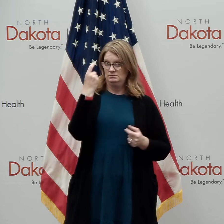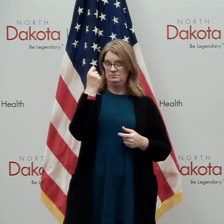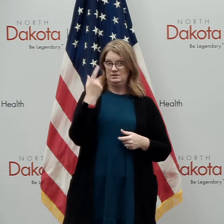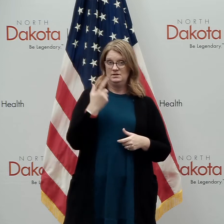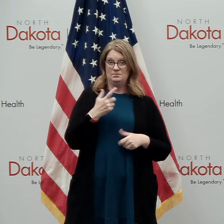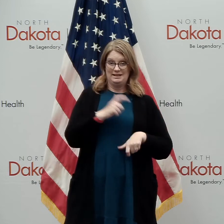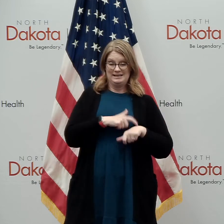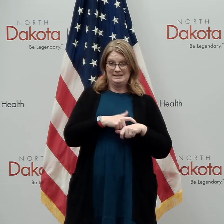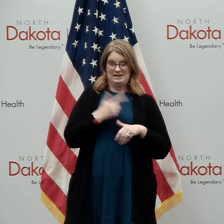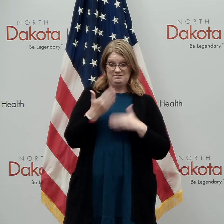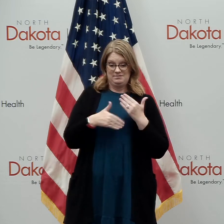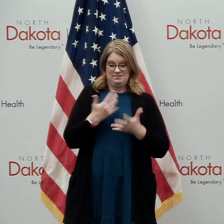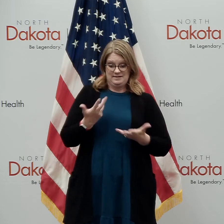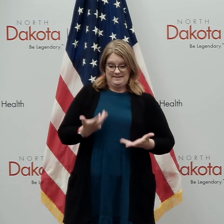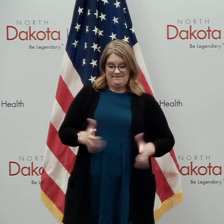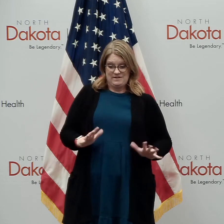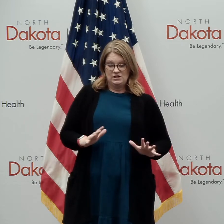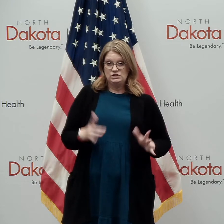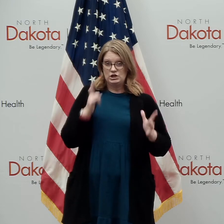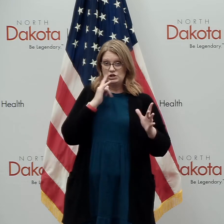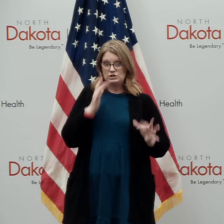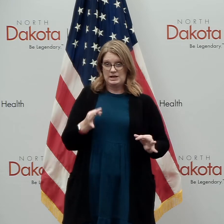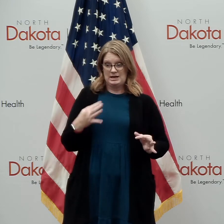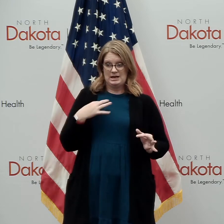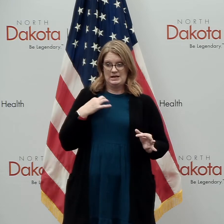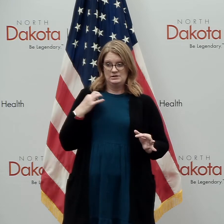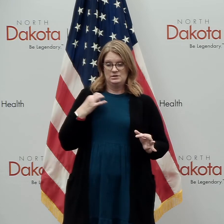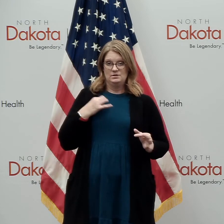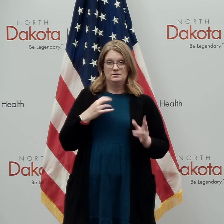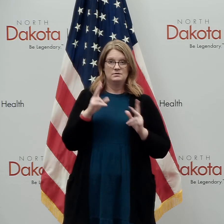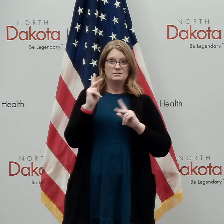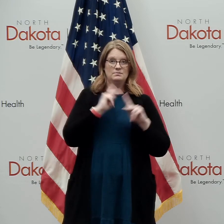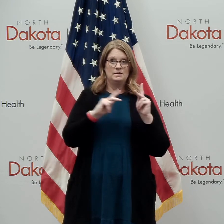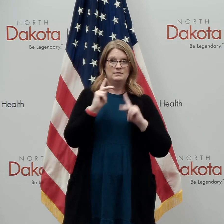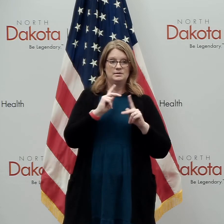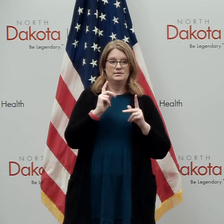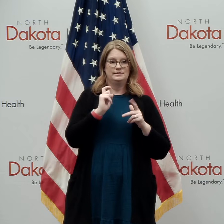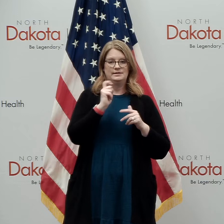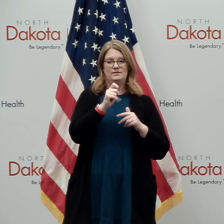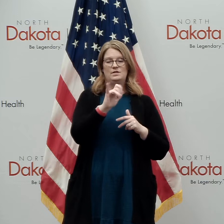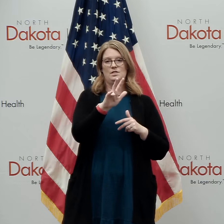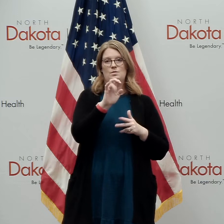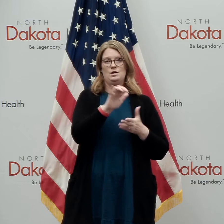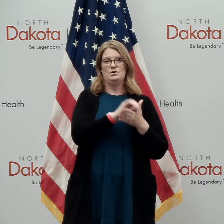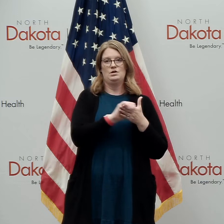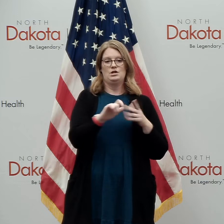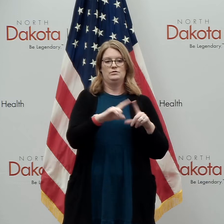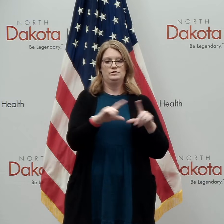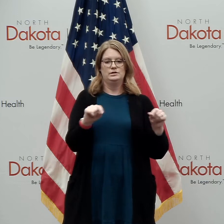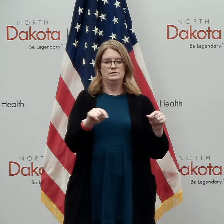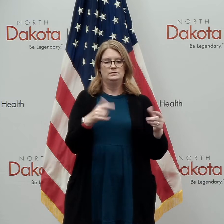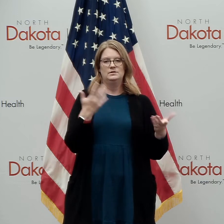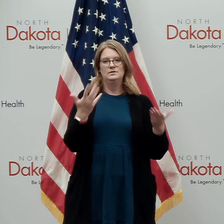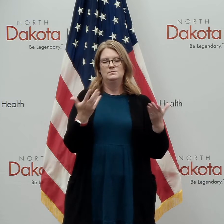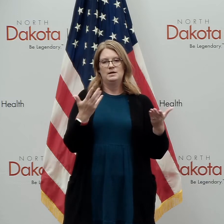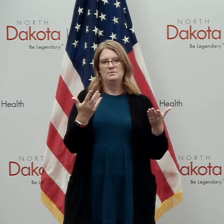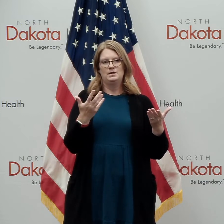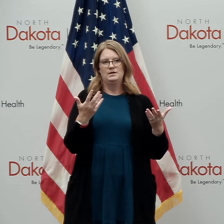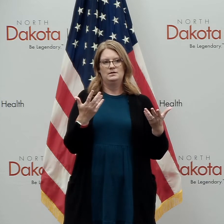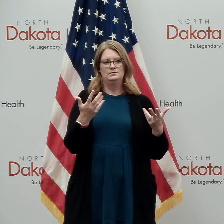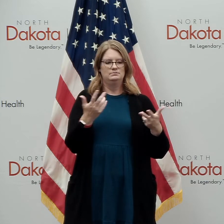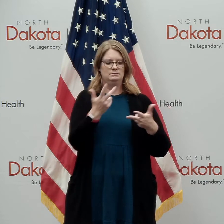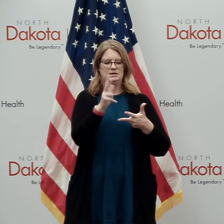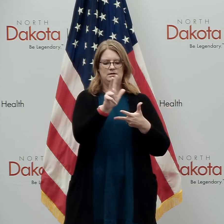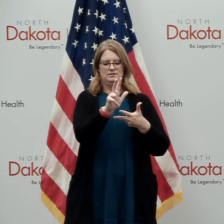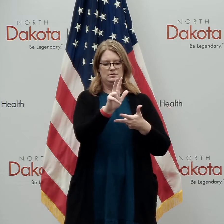we get it done, we've determined eligibility, that instead of people getting $300 checks, or maybe they'll get $300 checks, but the